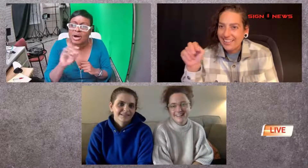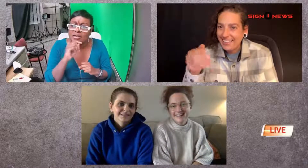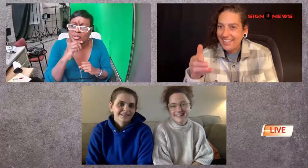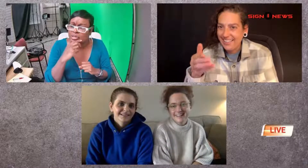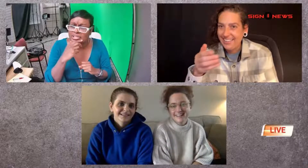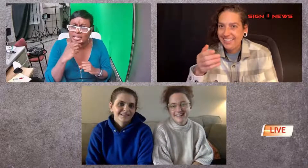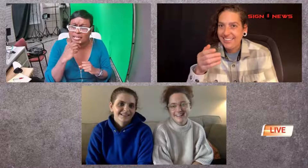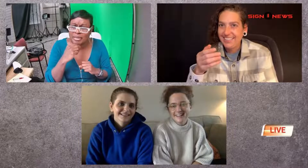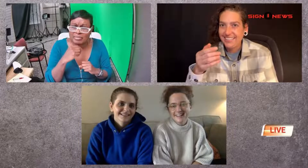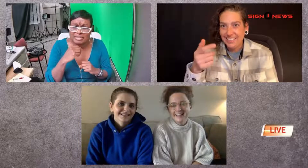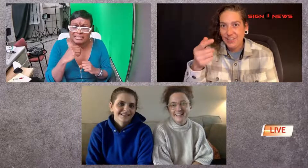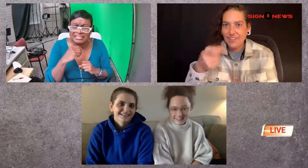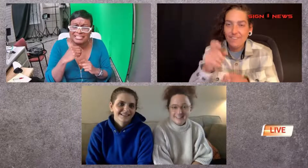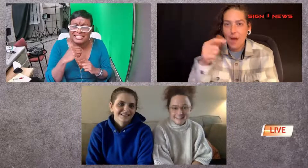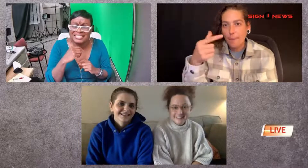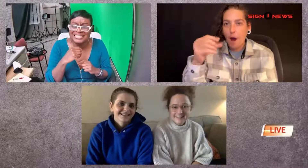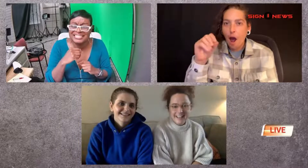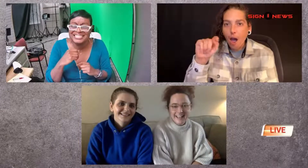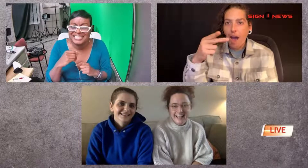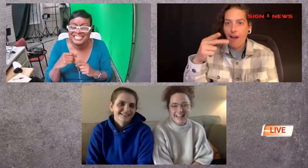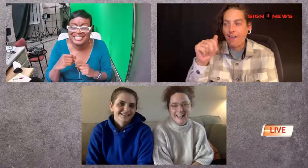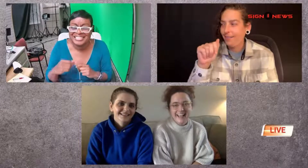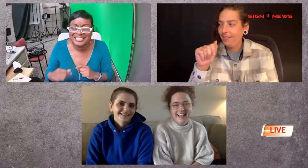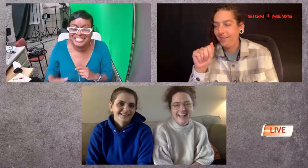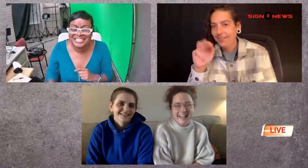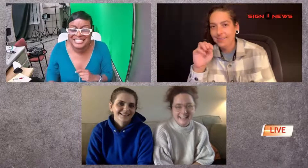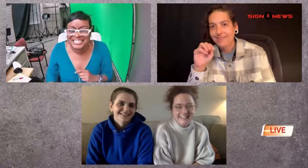Oh, Harlequin. It's kind of like Batman?